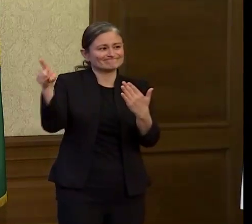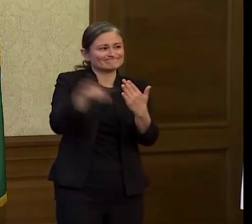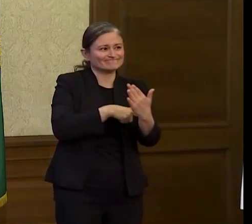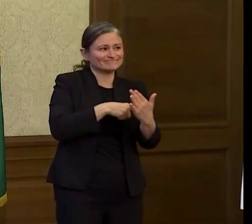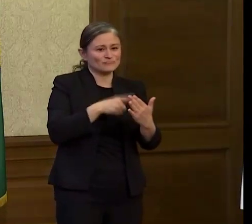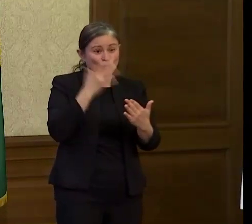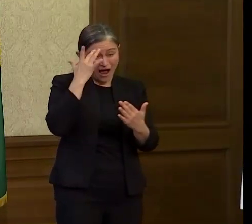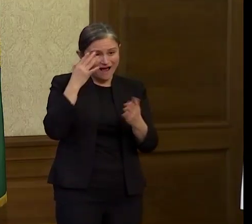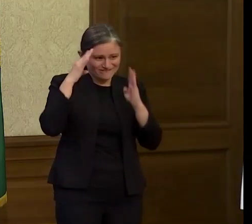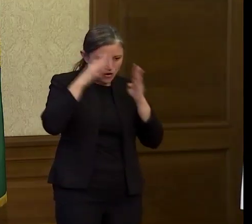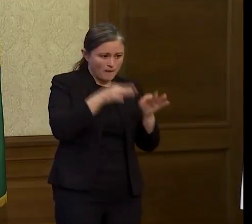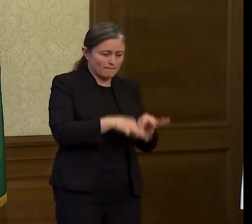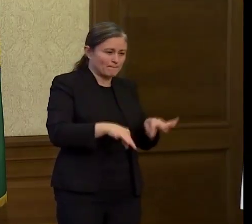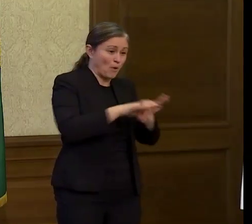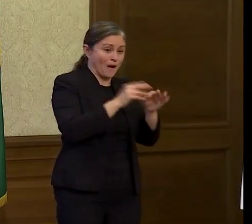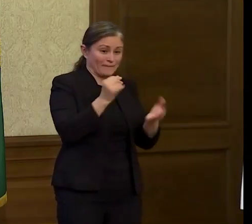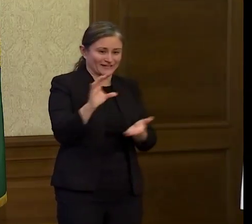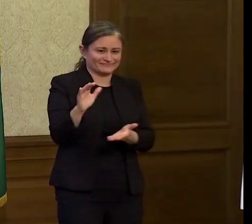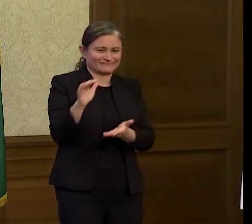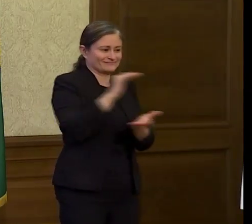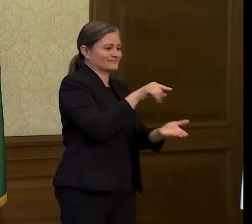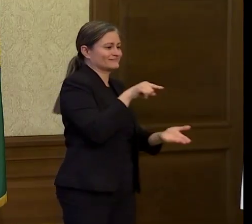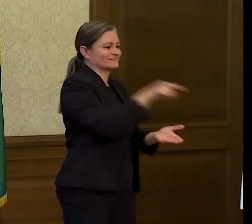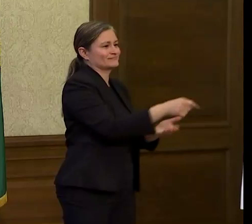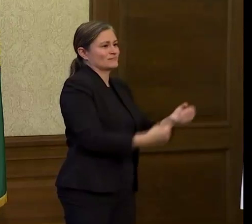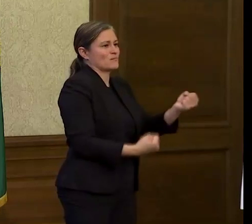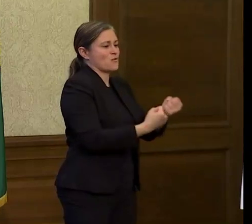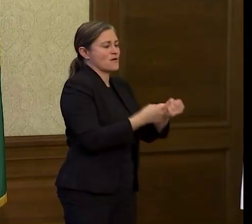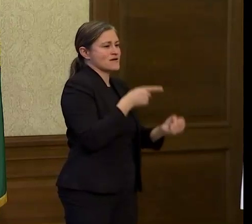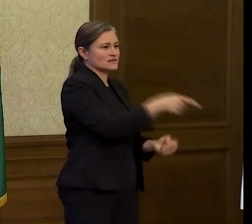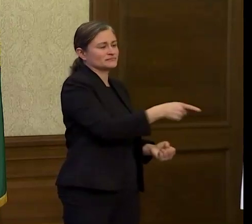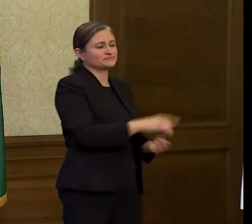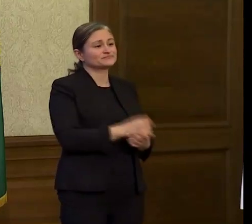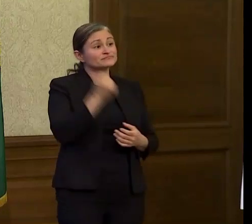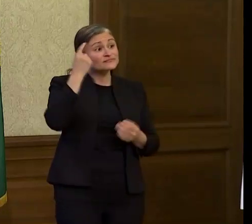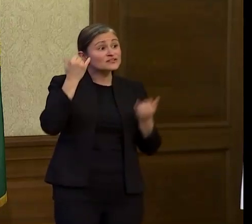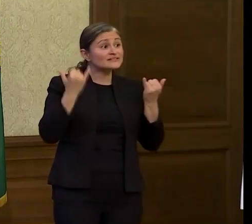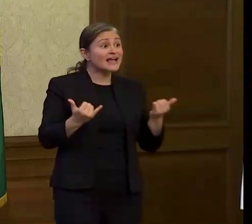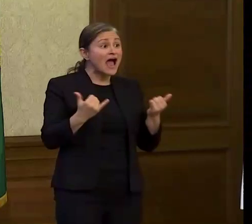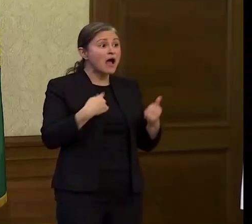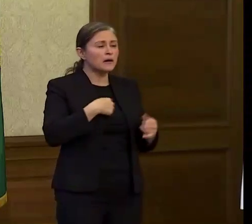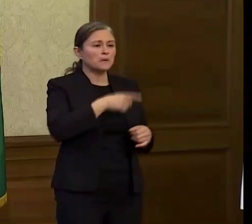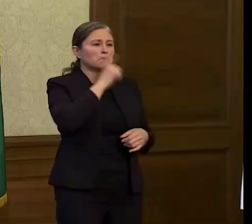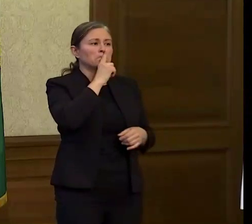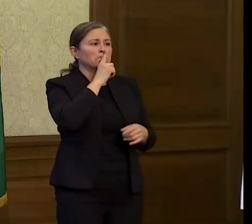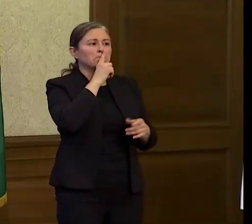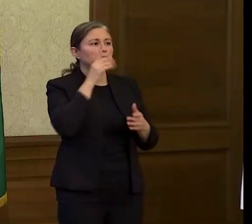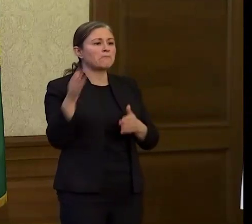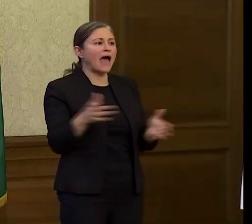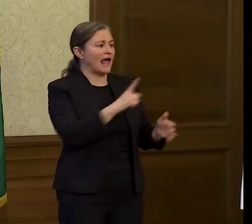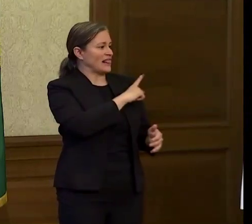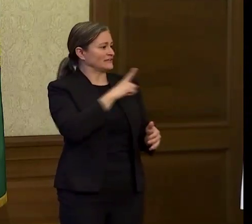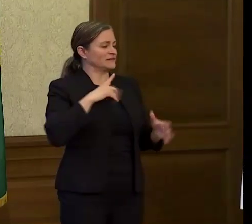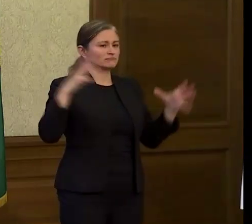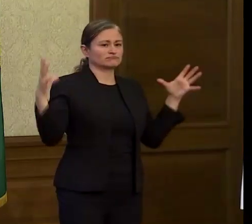immediate plans to call a special session, but we will be ready if we have to. I've talked to the legislative leaders. They're ready to spring back into